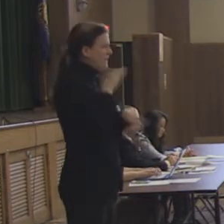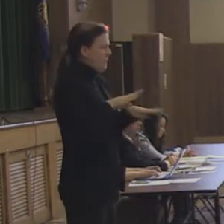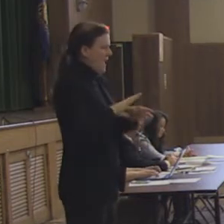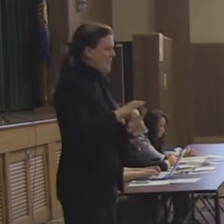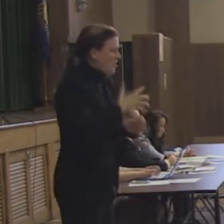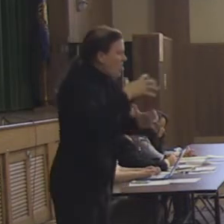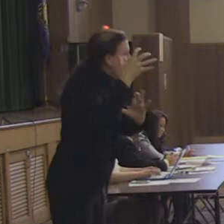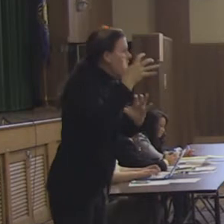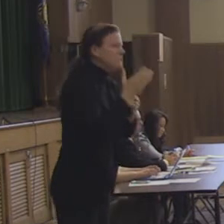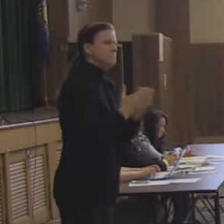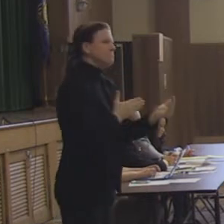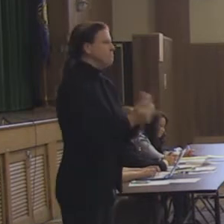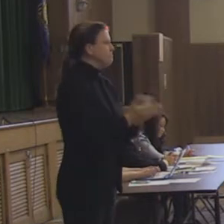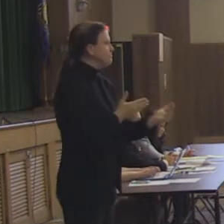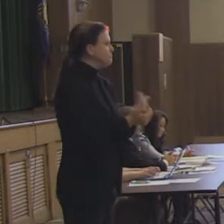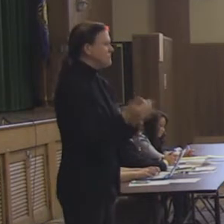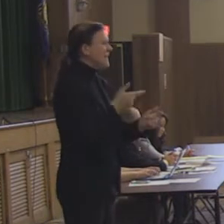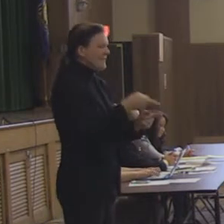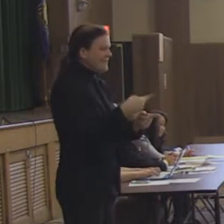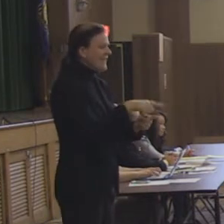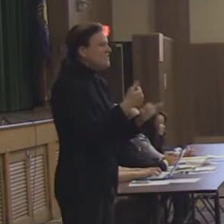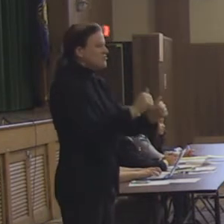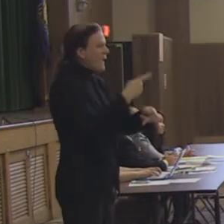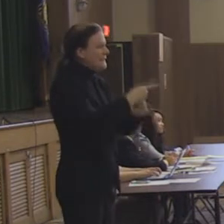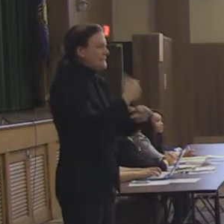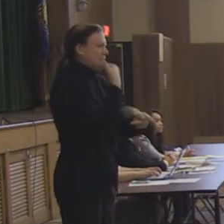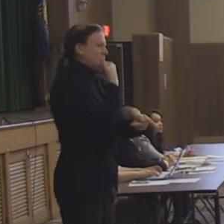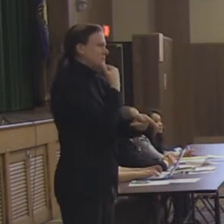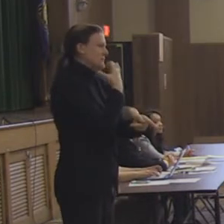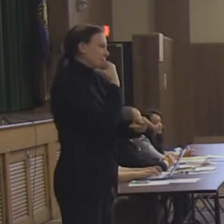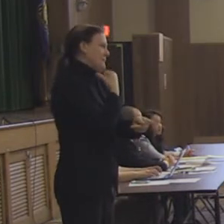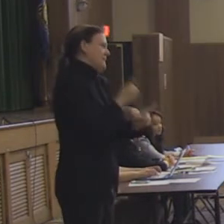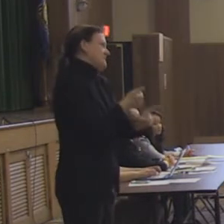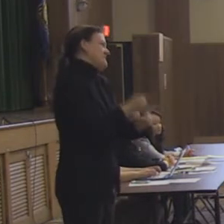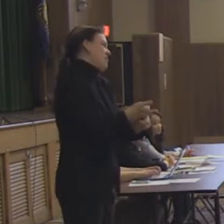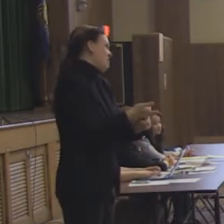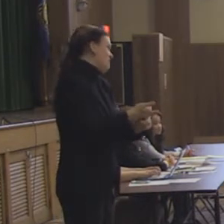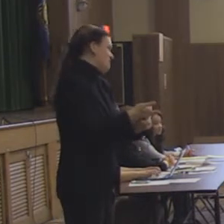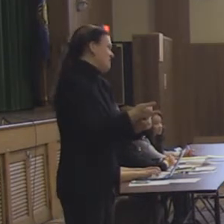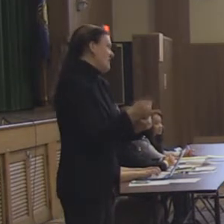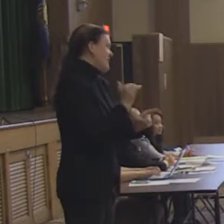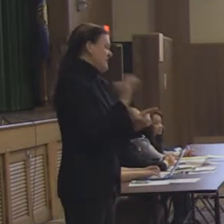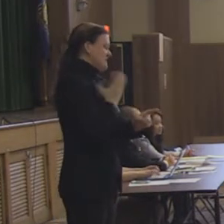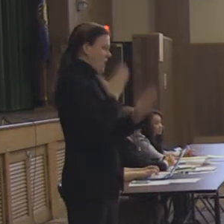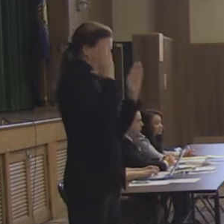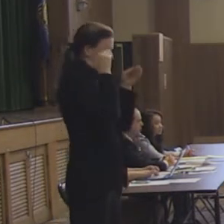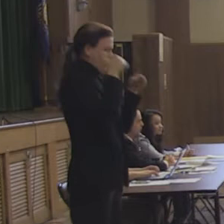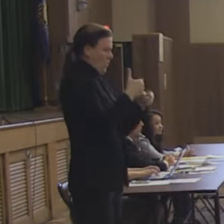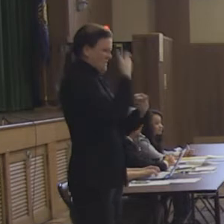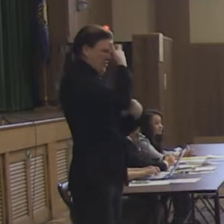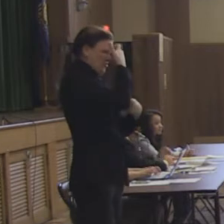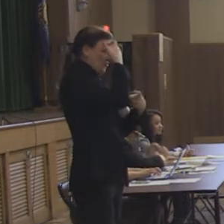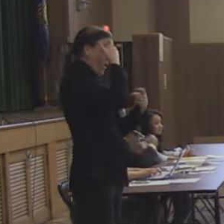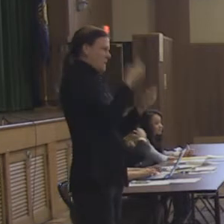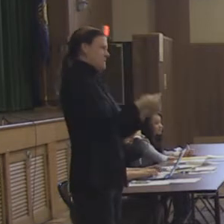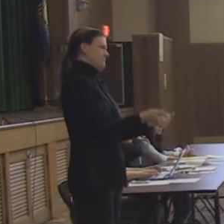of component, but that's what we need to now focus on, is this whole idea of